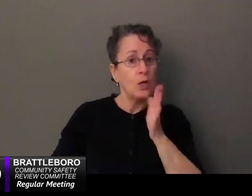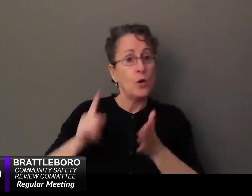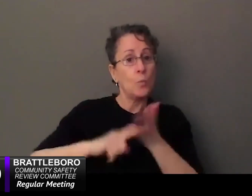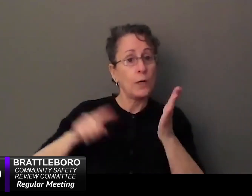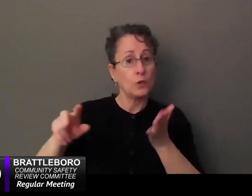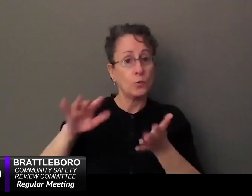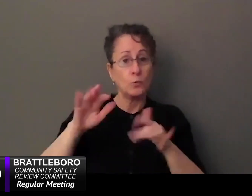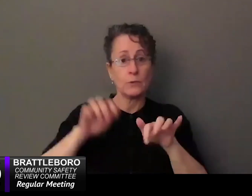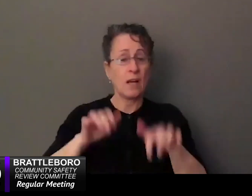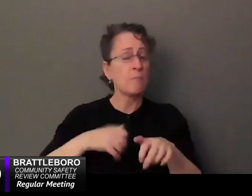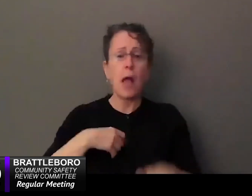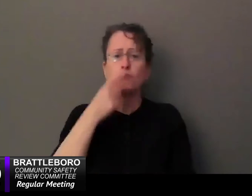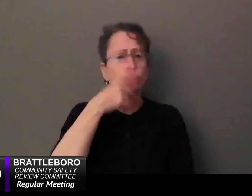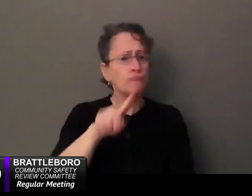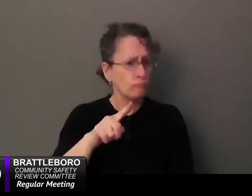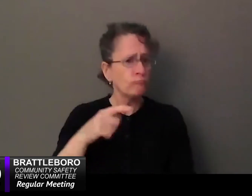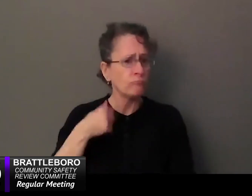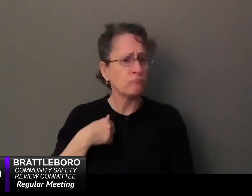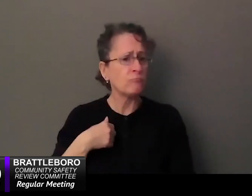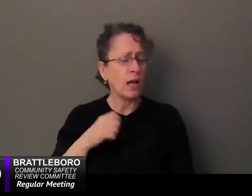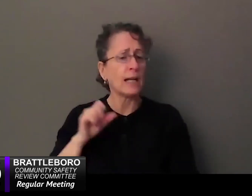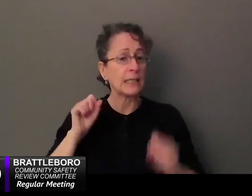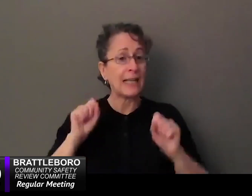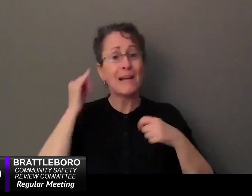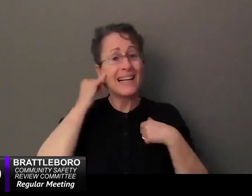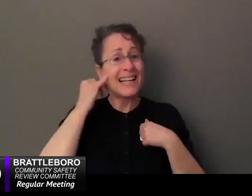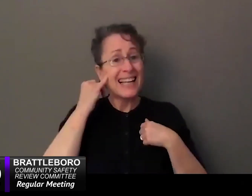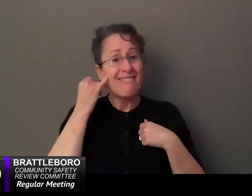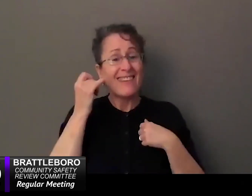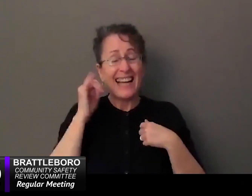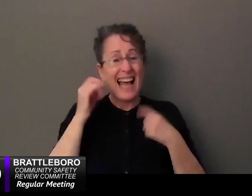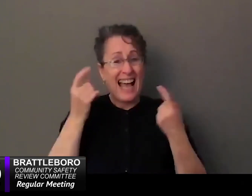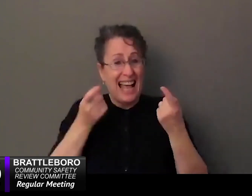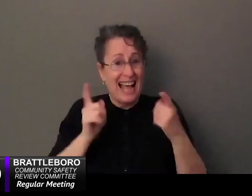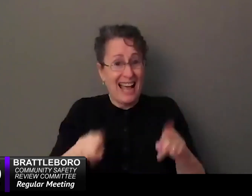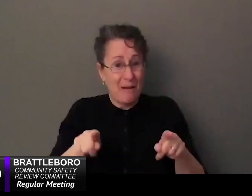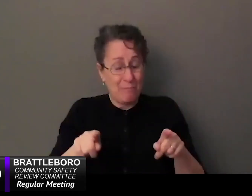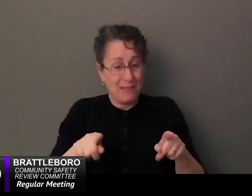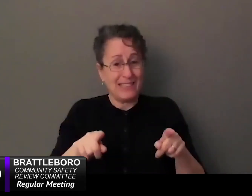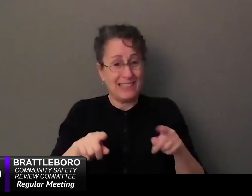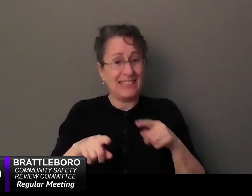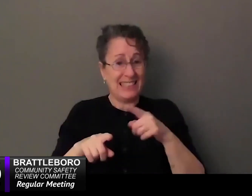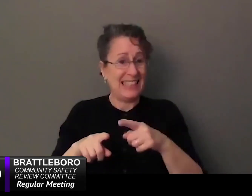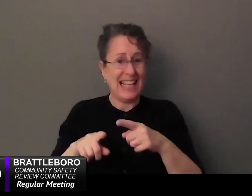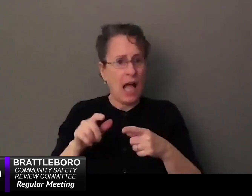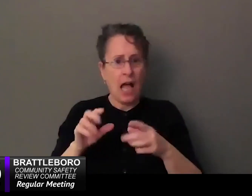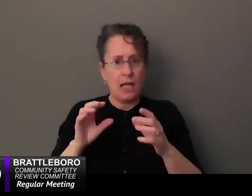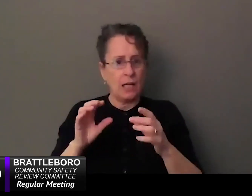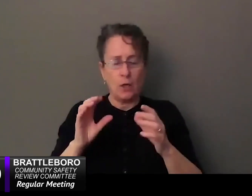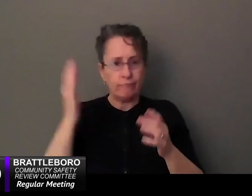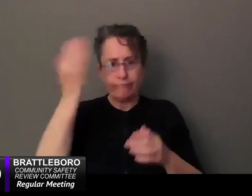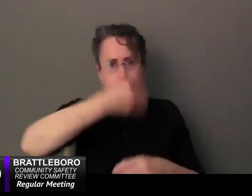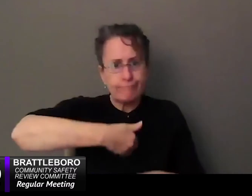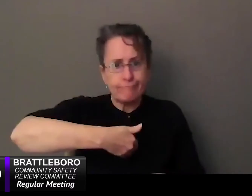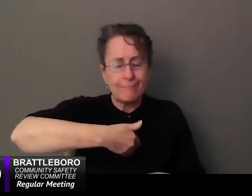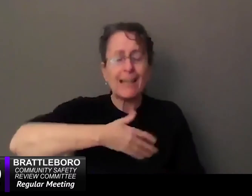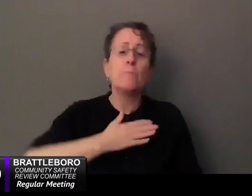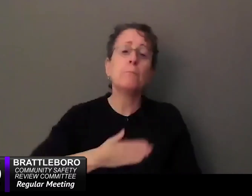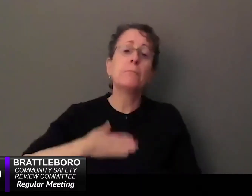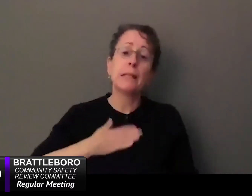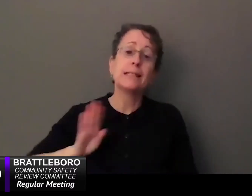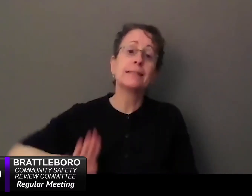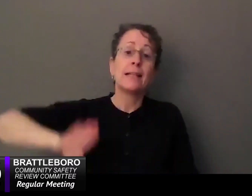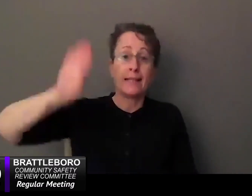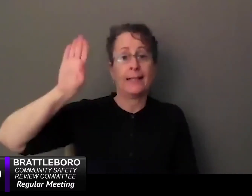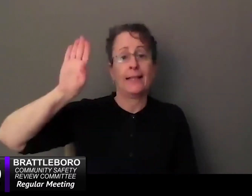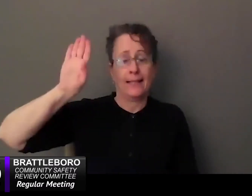happy to do, and somehow it gets missed, that doesn't happen pretty soon after you write the content in, please go ahead and raise your hand,